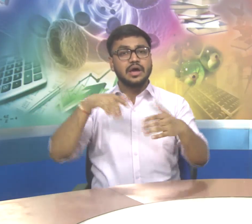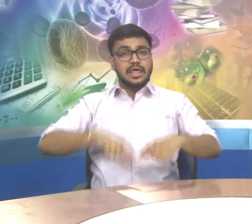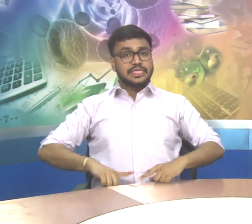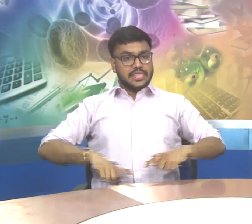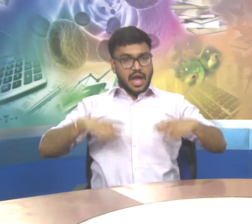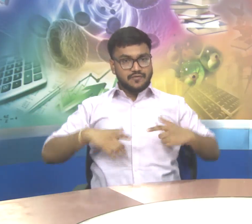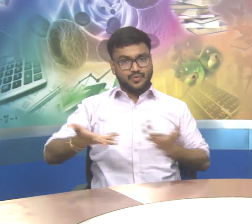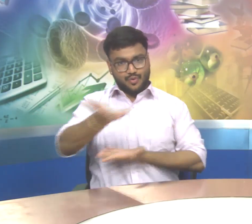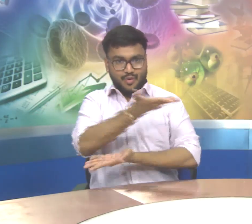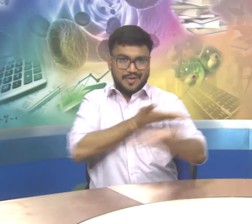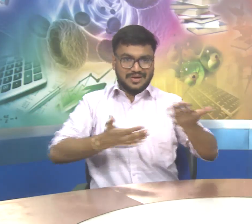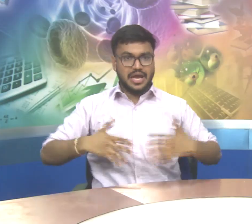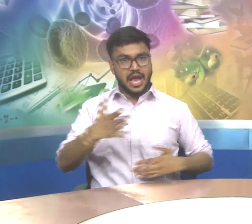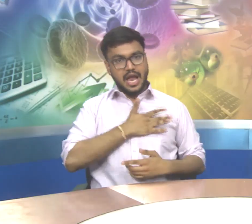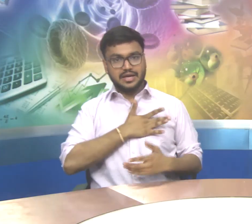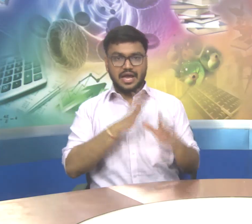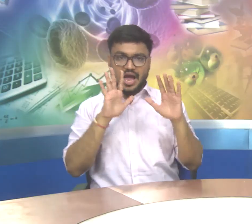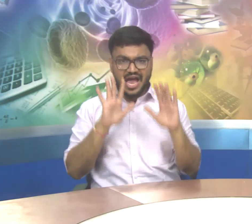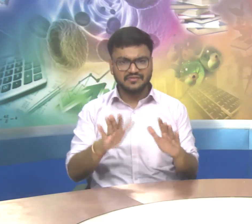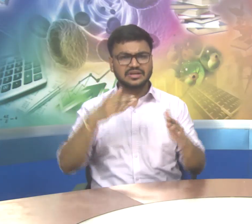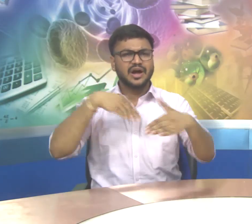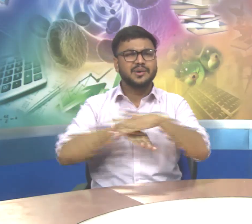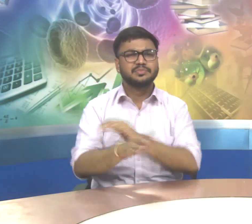essential requirement of all living beings.